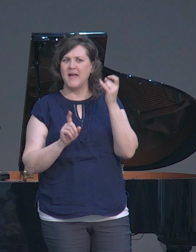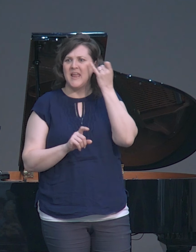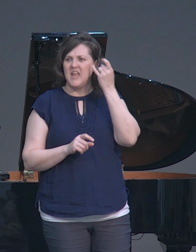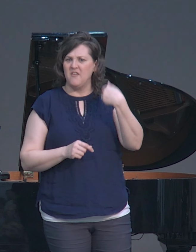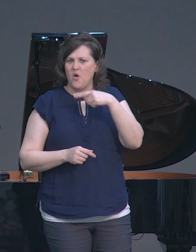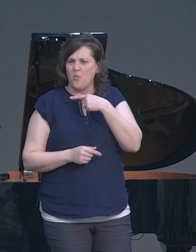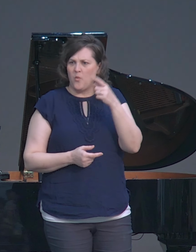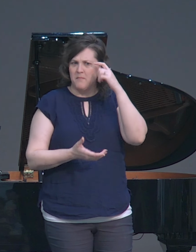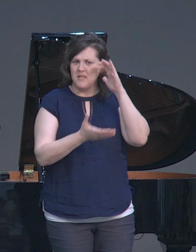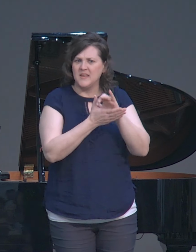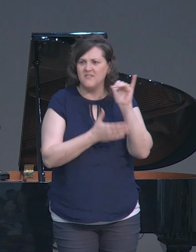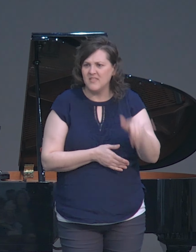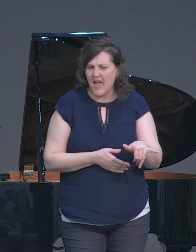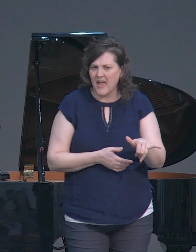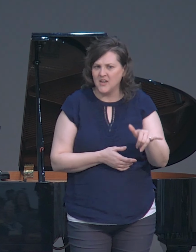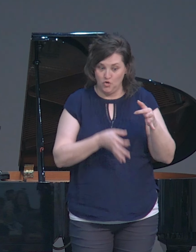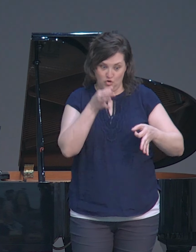that's what judging means,